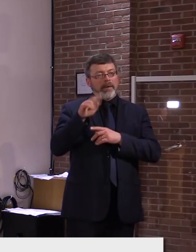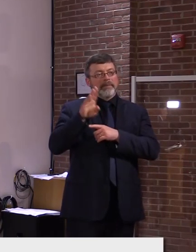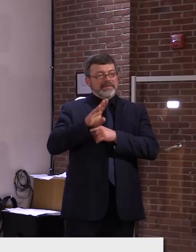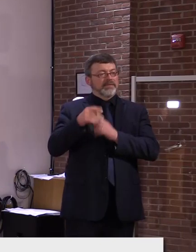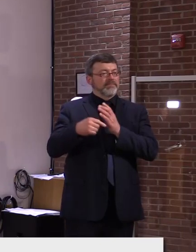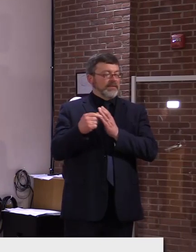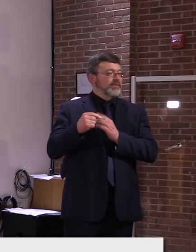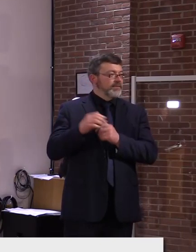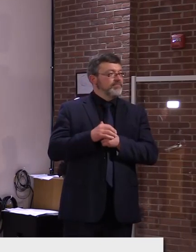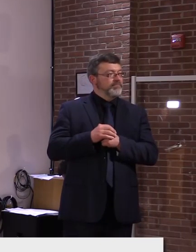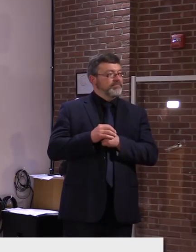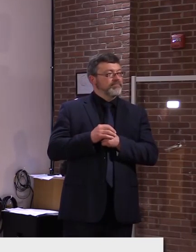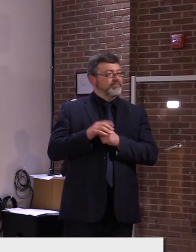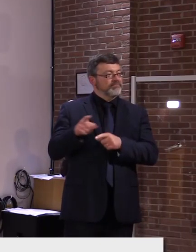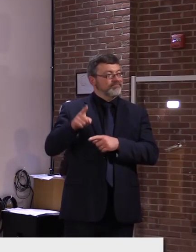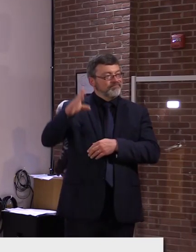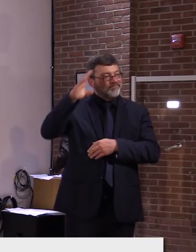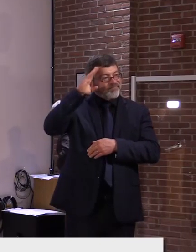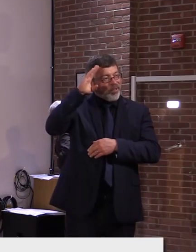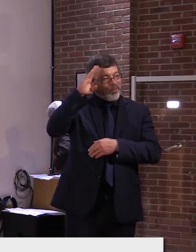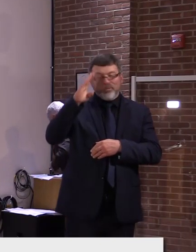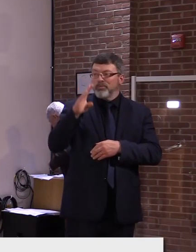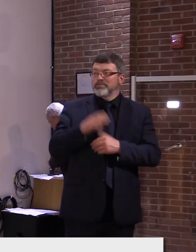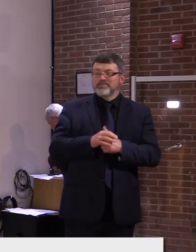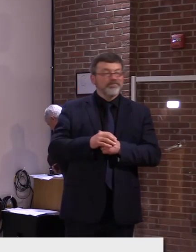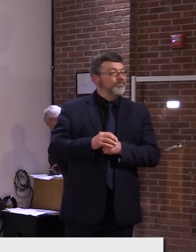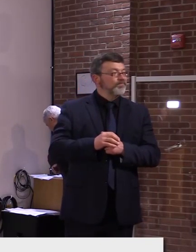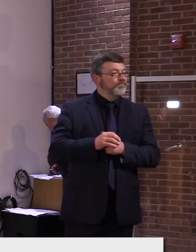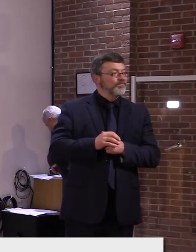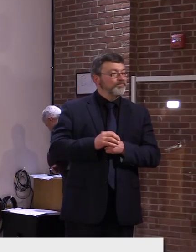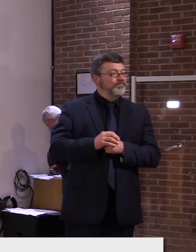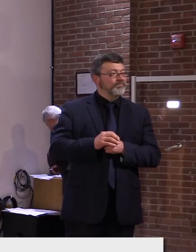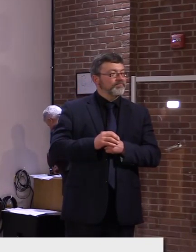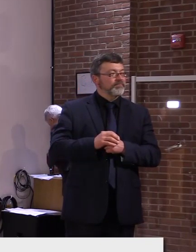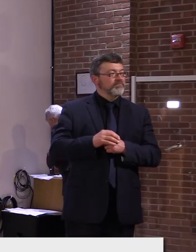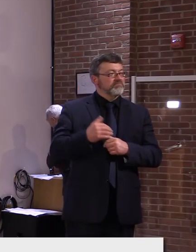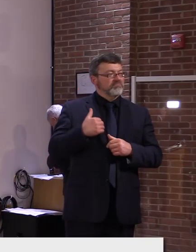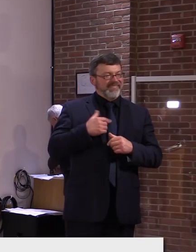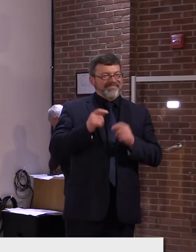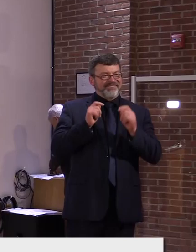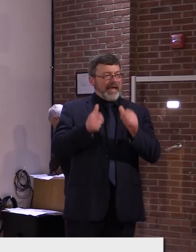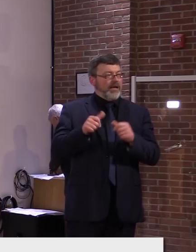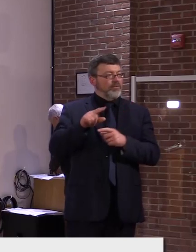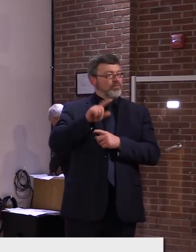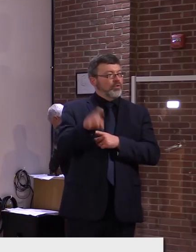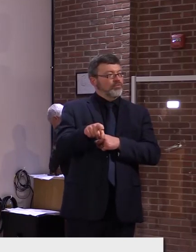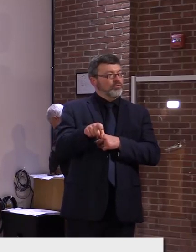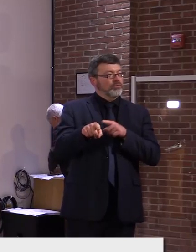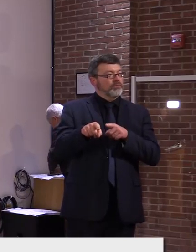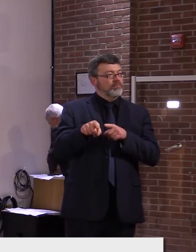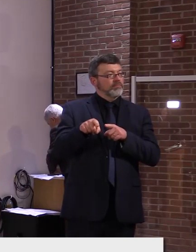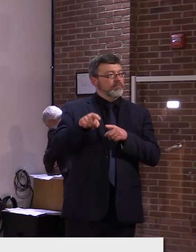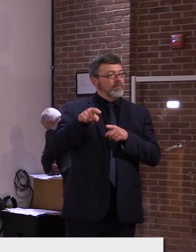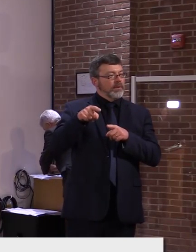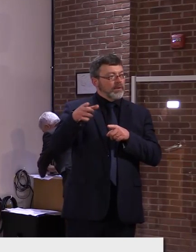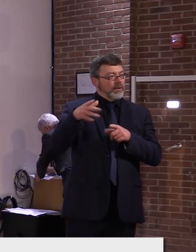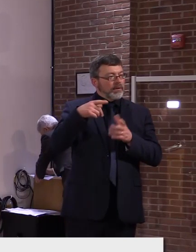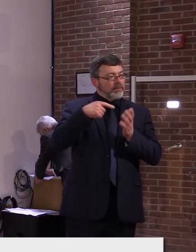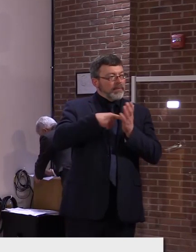Hi, Governor. Just a quick follow-up. I was wondering, they asked about the PPP, but there's also the question about